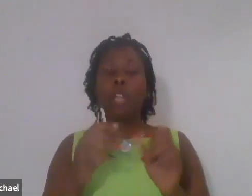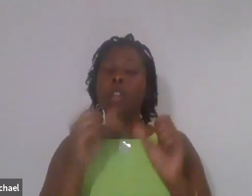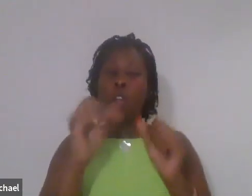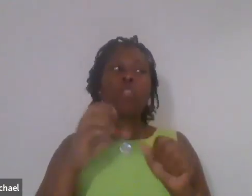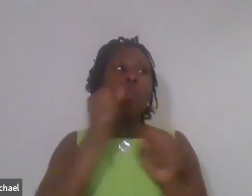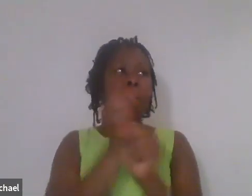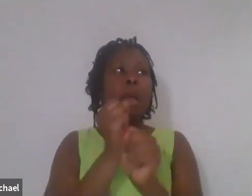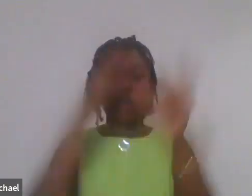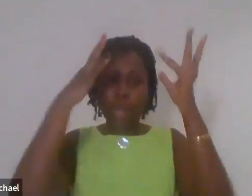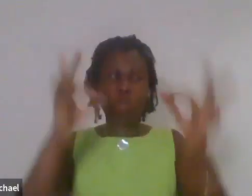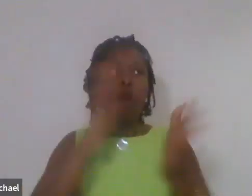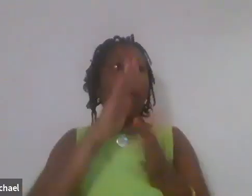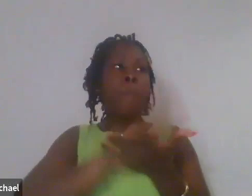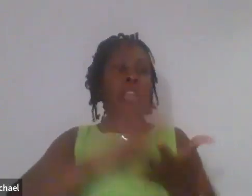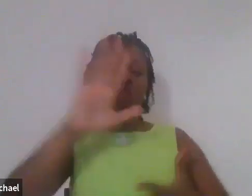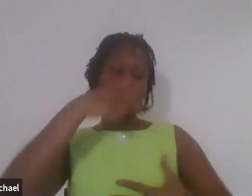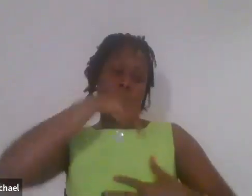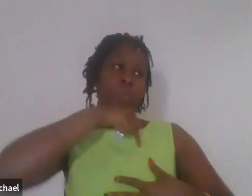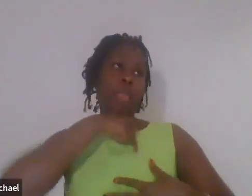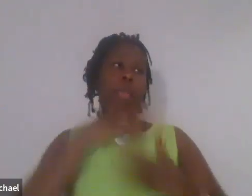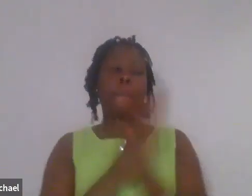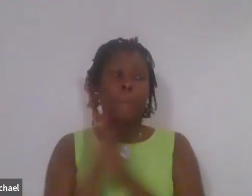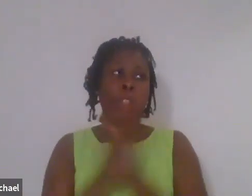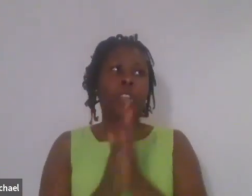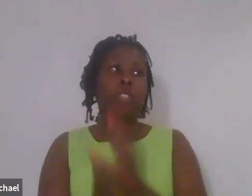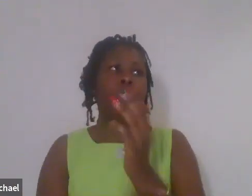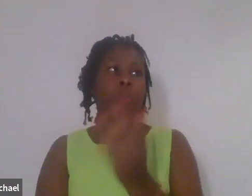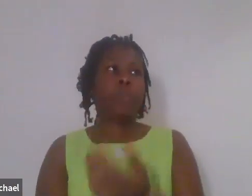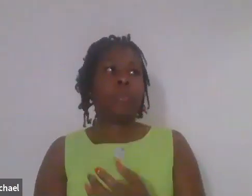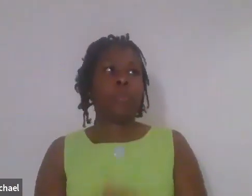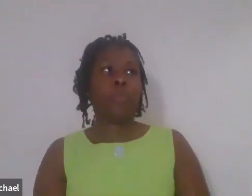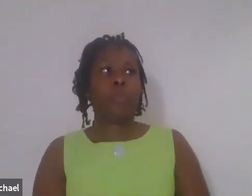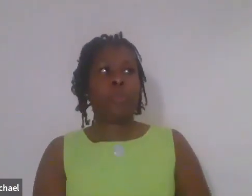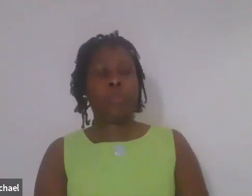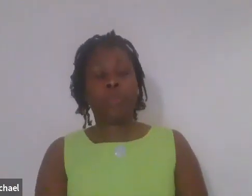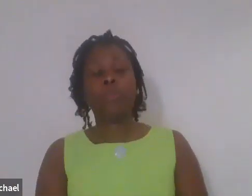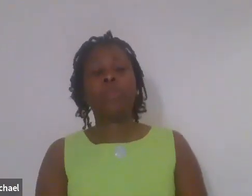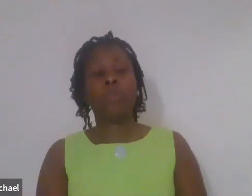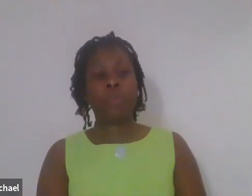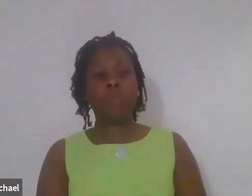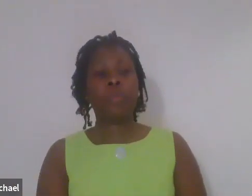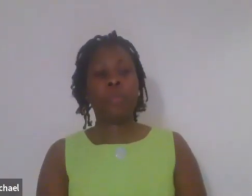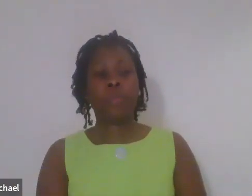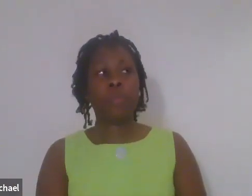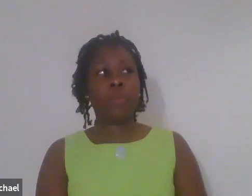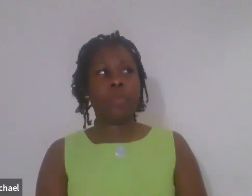move with. Make decisions based on your motivation. Thank you.